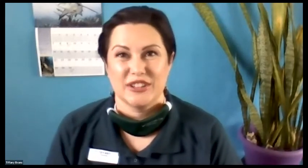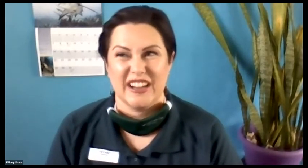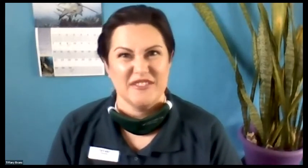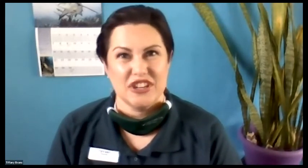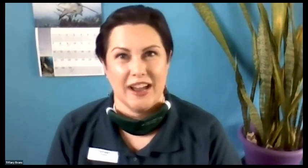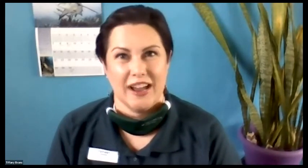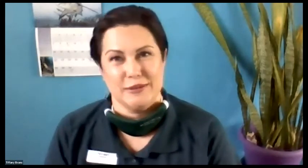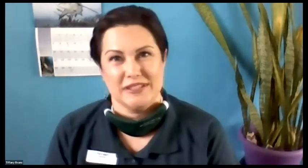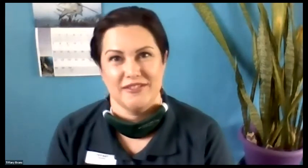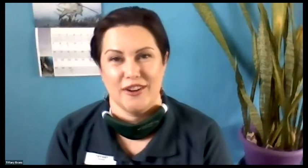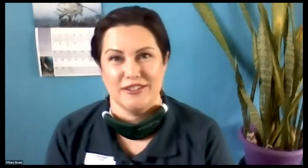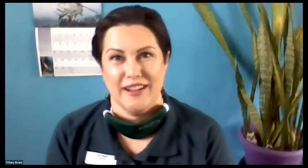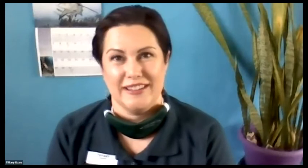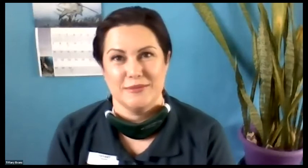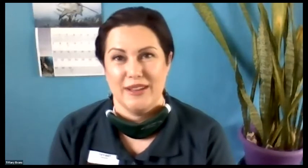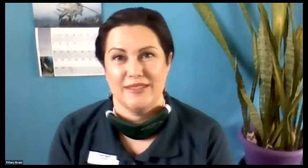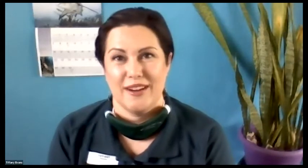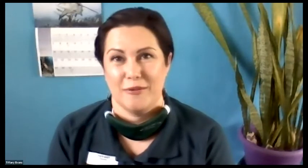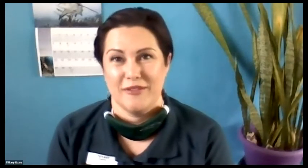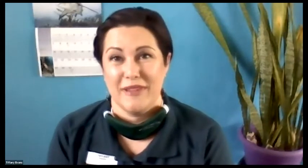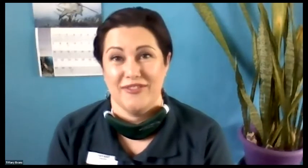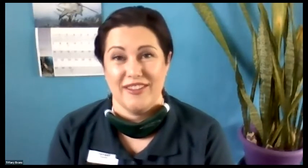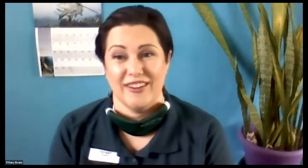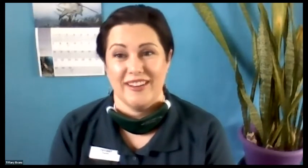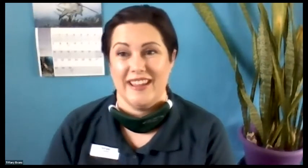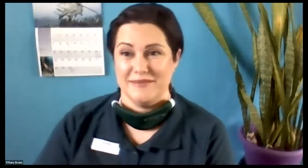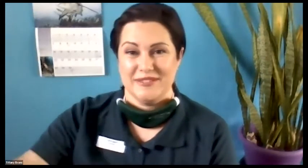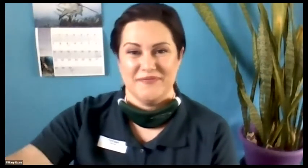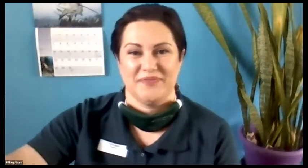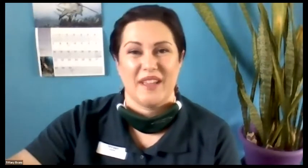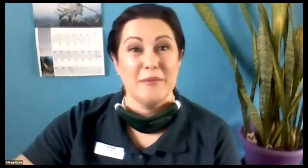of shy and elusive and hard to find, but they are one of my favorite animals. Okay, I'm gonna go to